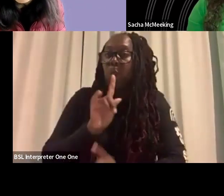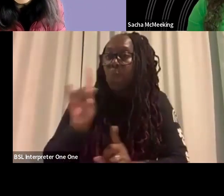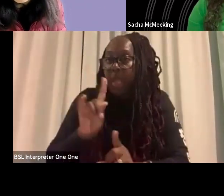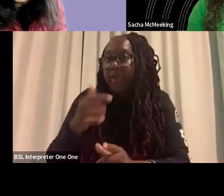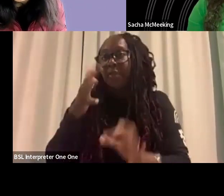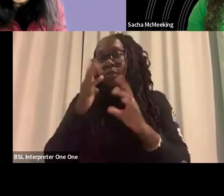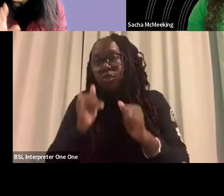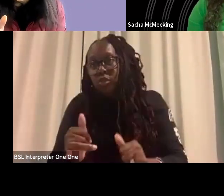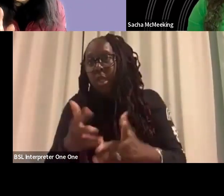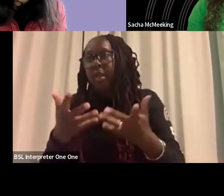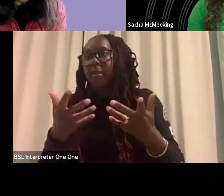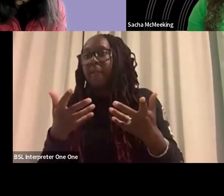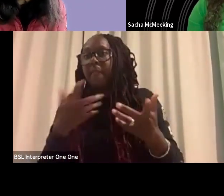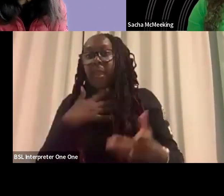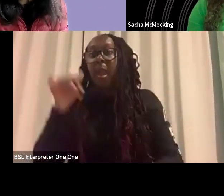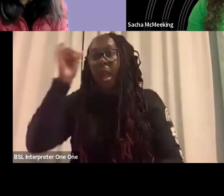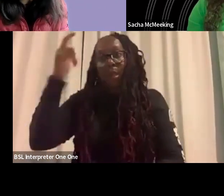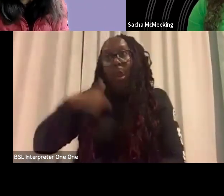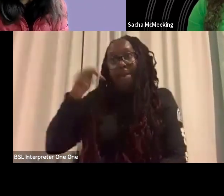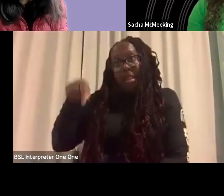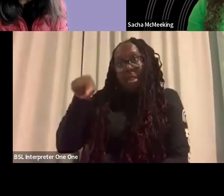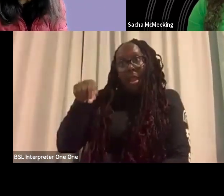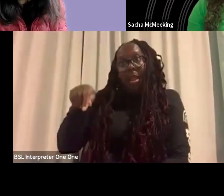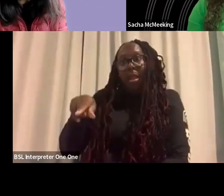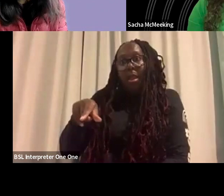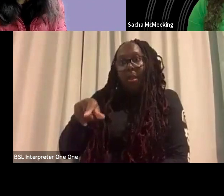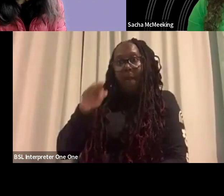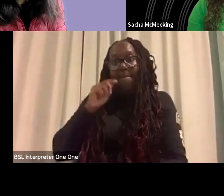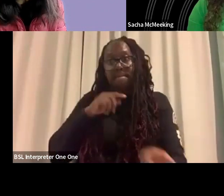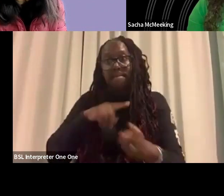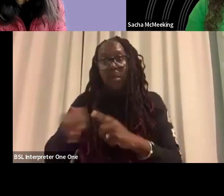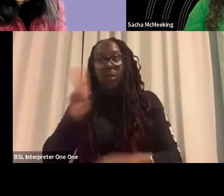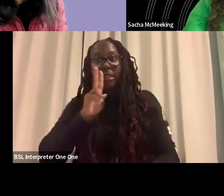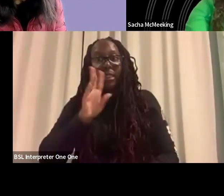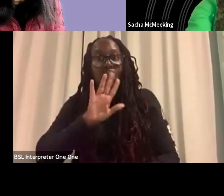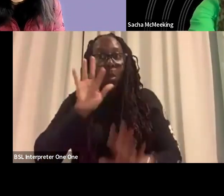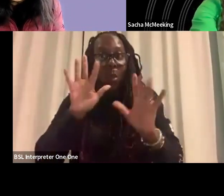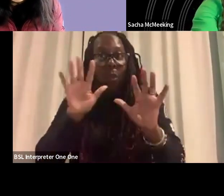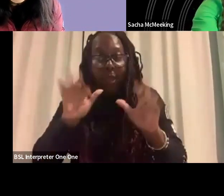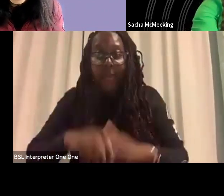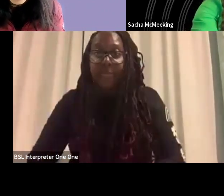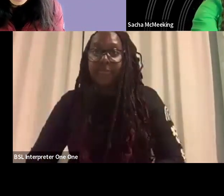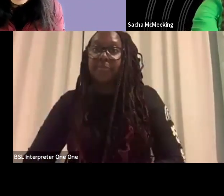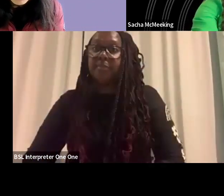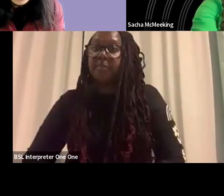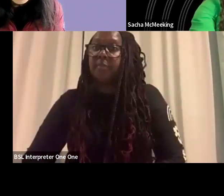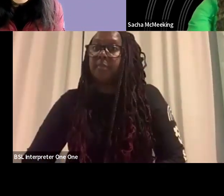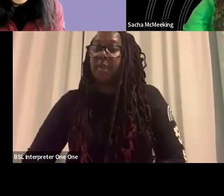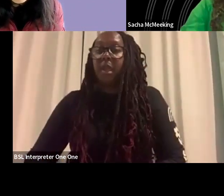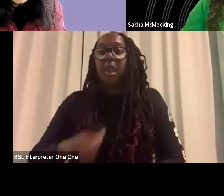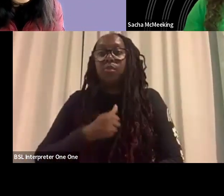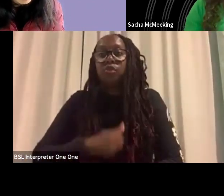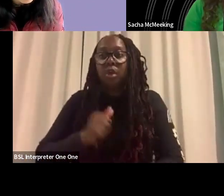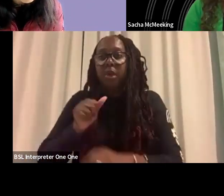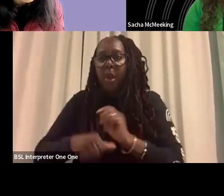out the platform. And I know I will be dialing in many of them today, so hopefully see all of you there. And with that, sorry about 1 minute running